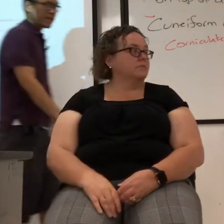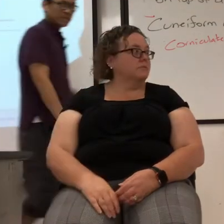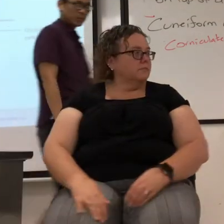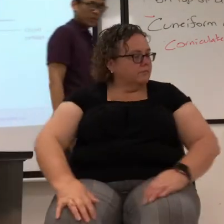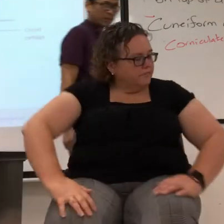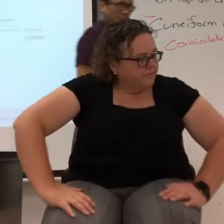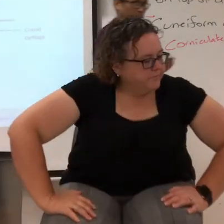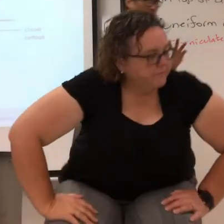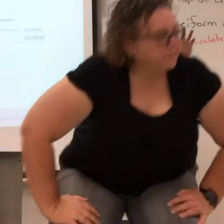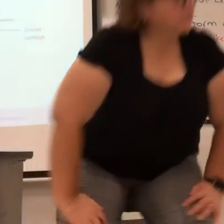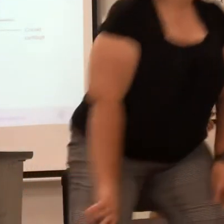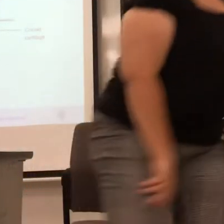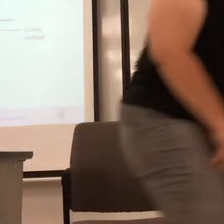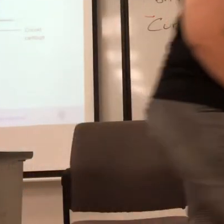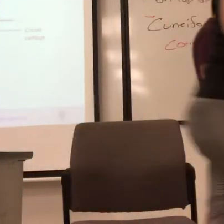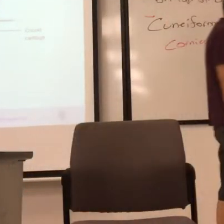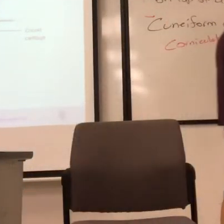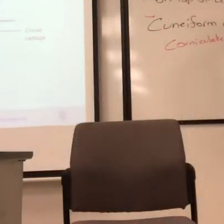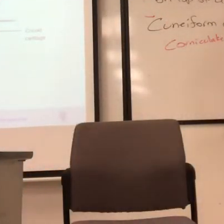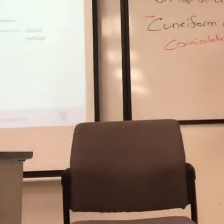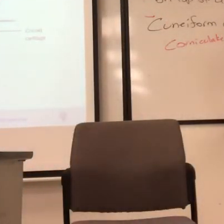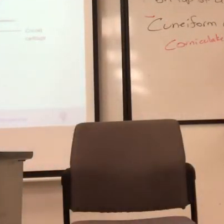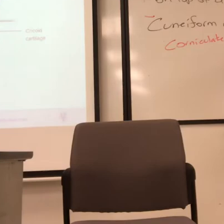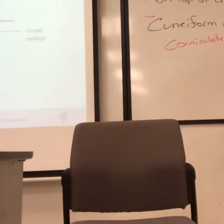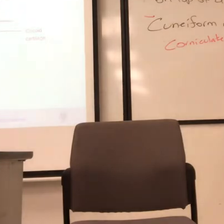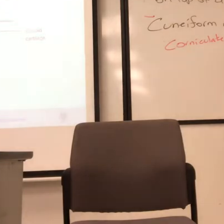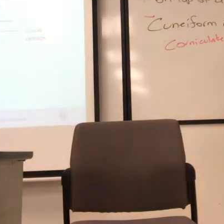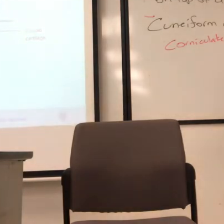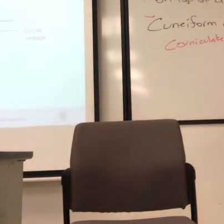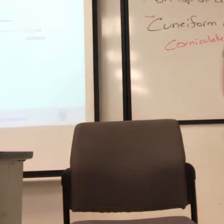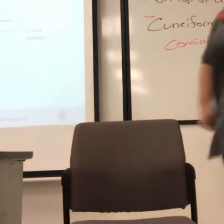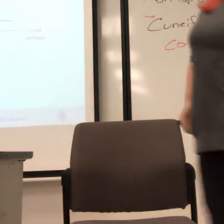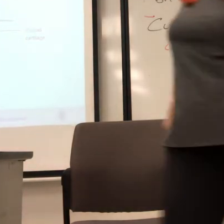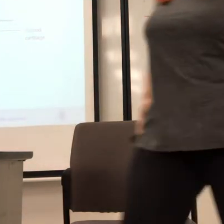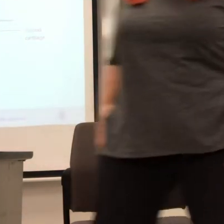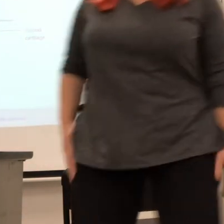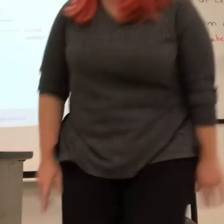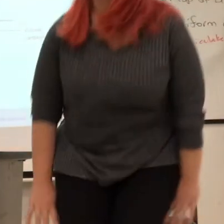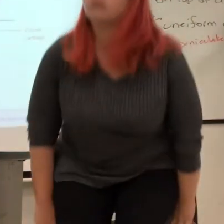The space between them is the glottis. You can't really see that here.